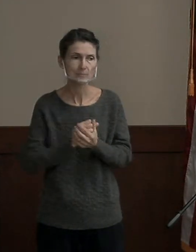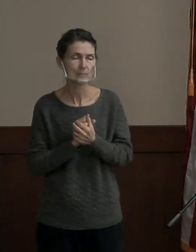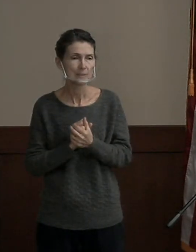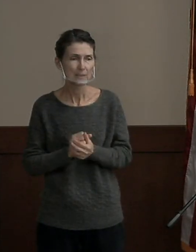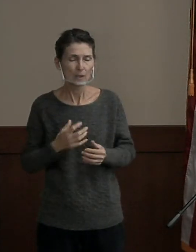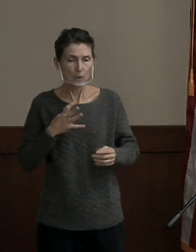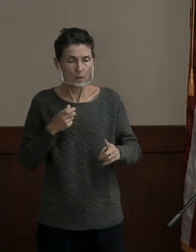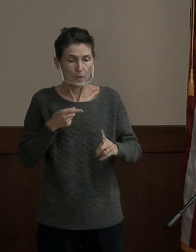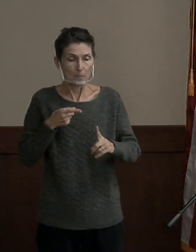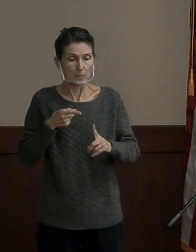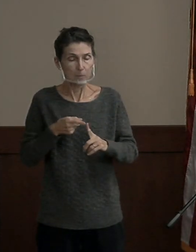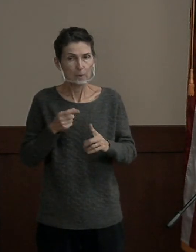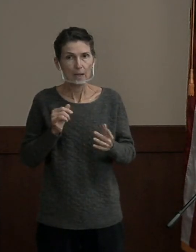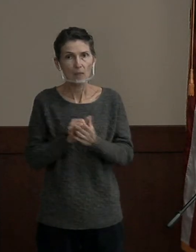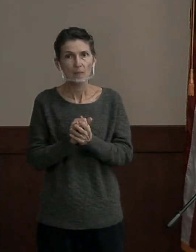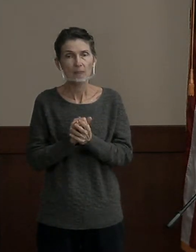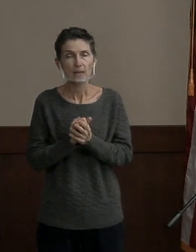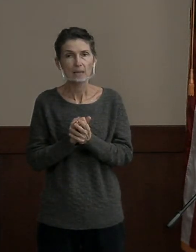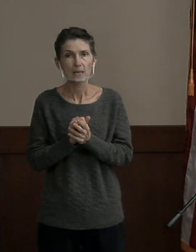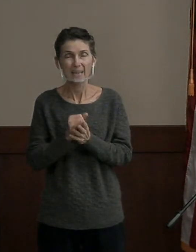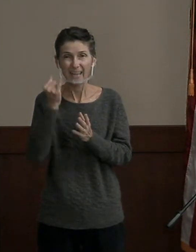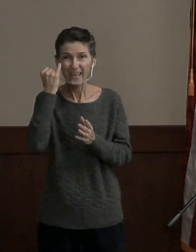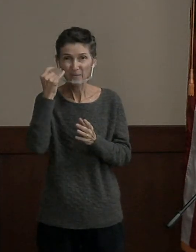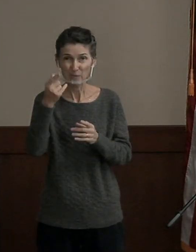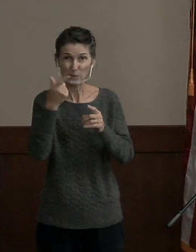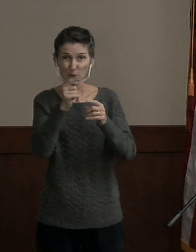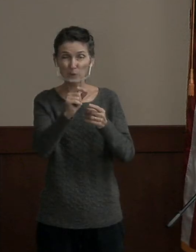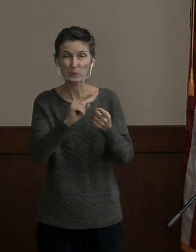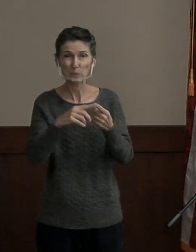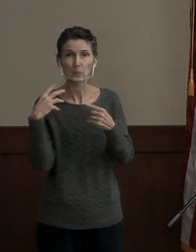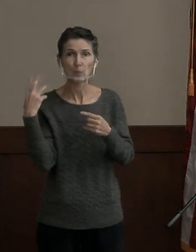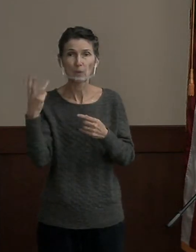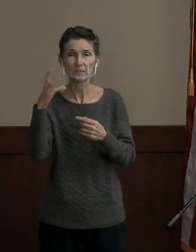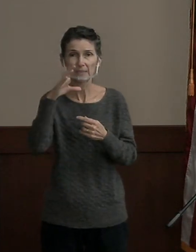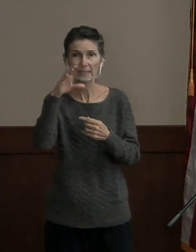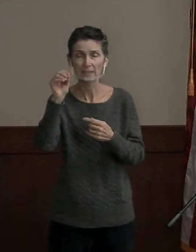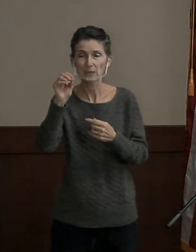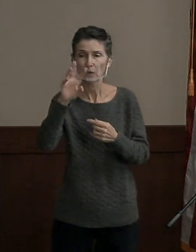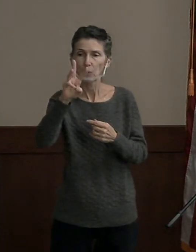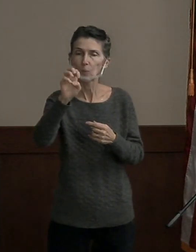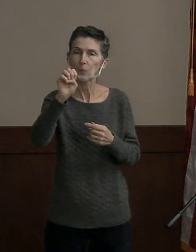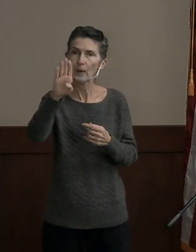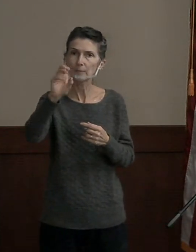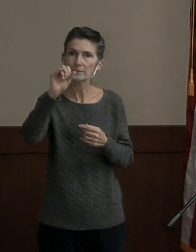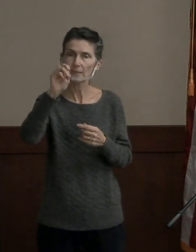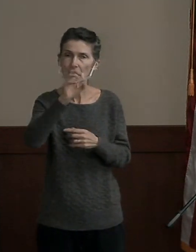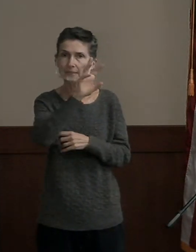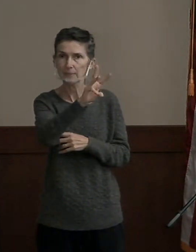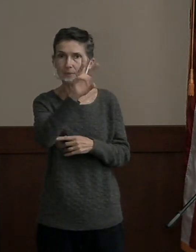I want to point out that if you go to the Washington County website